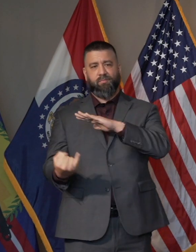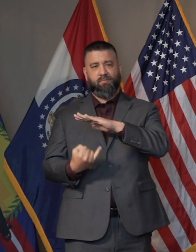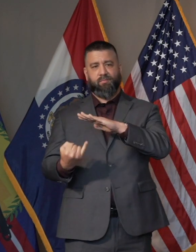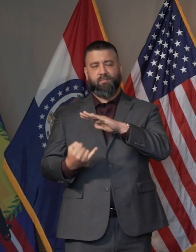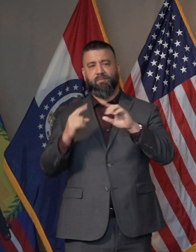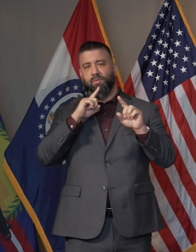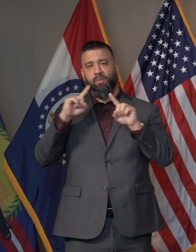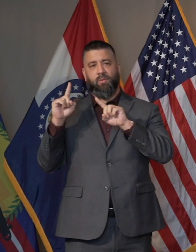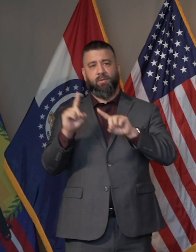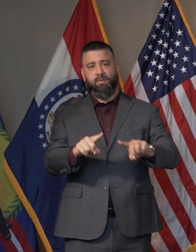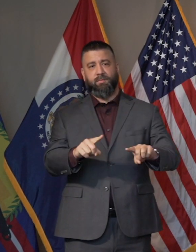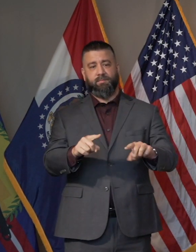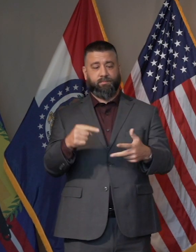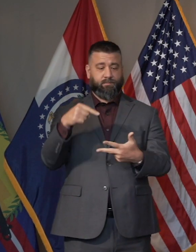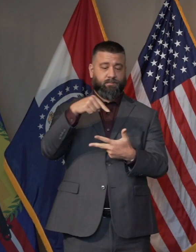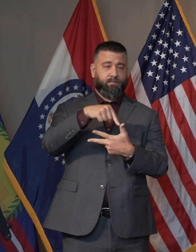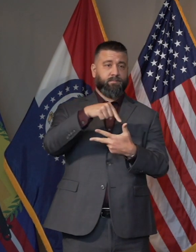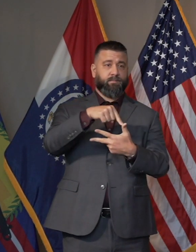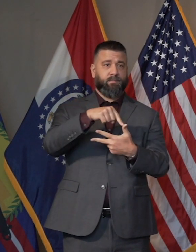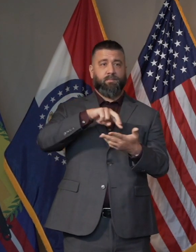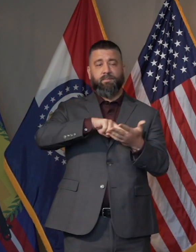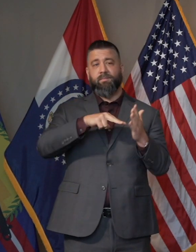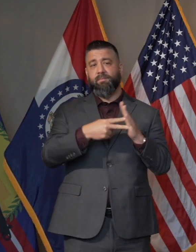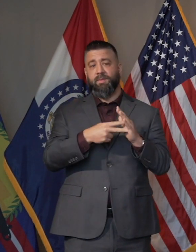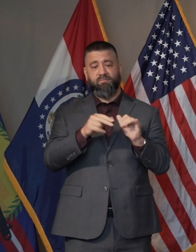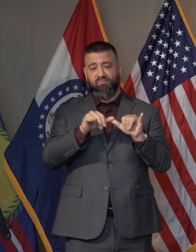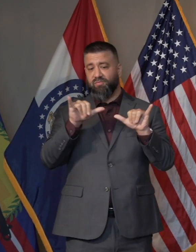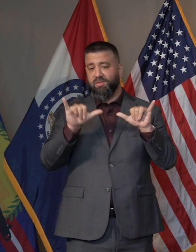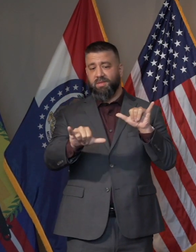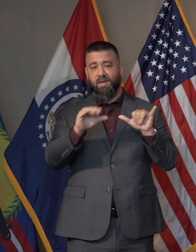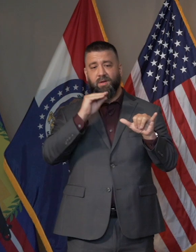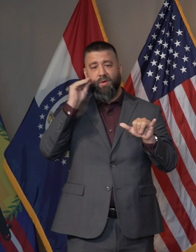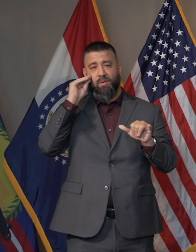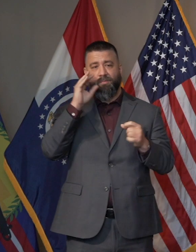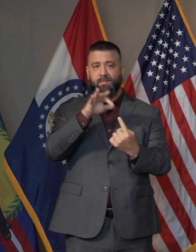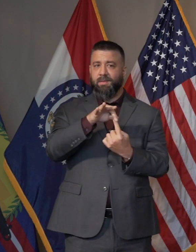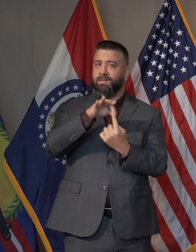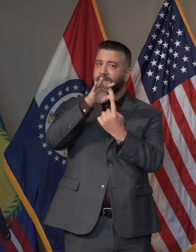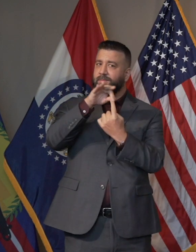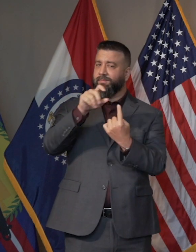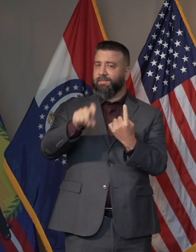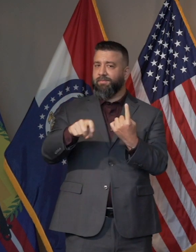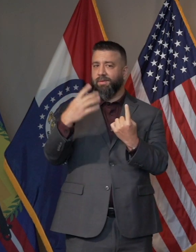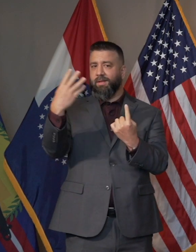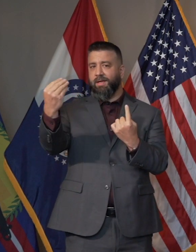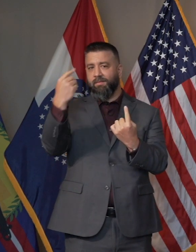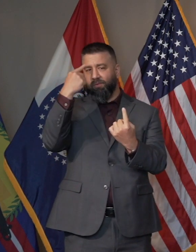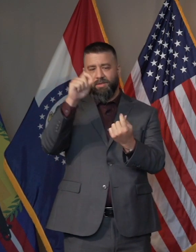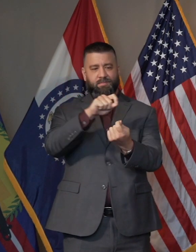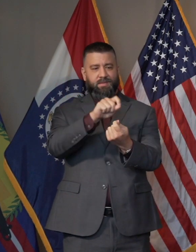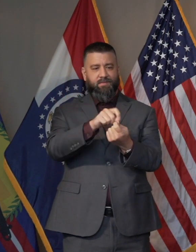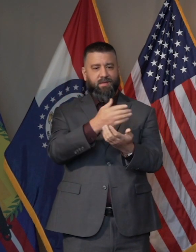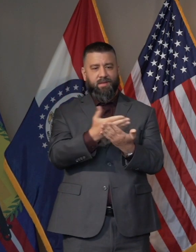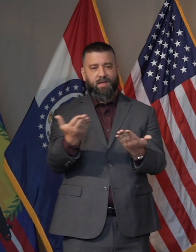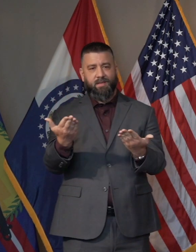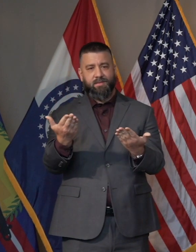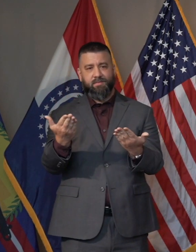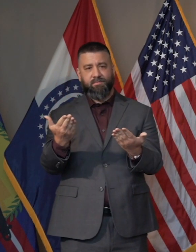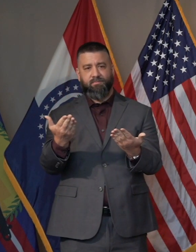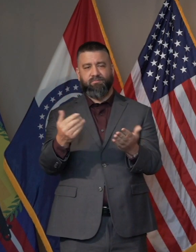Safer at home means that you must stay home unless it's necessary to leave for specific activities, like going to